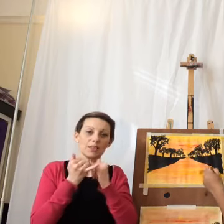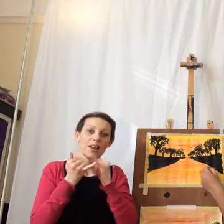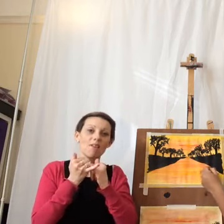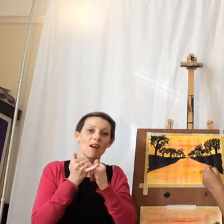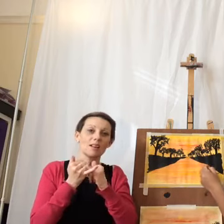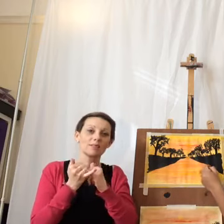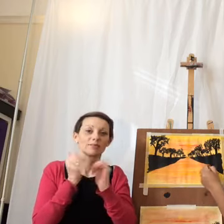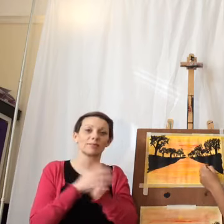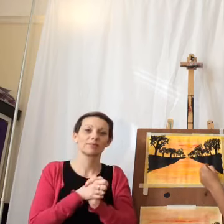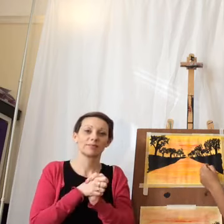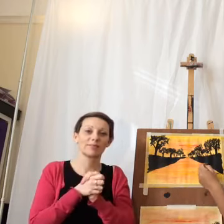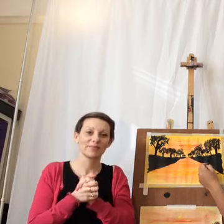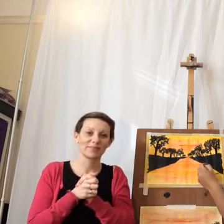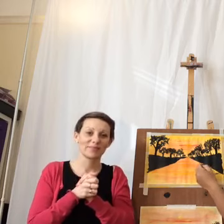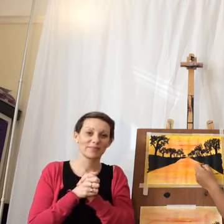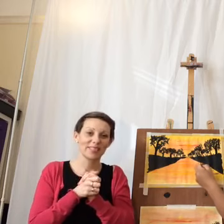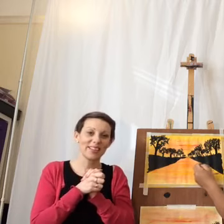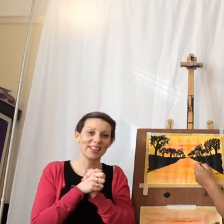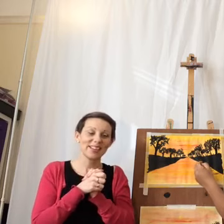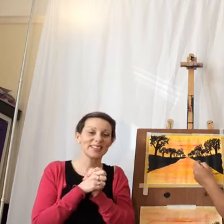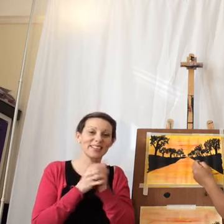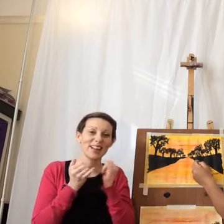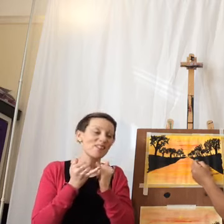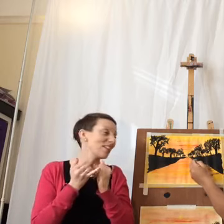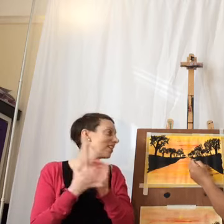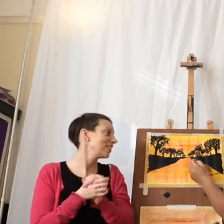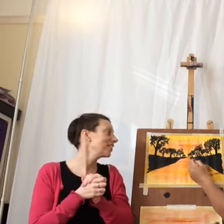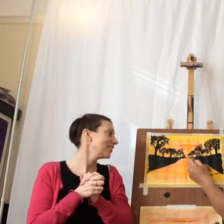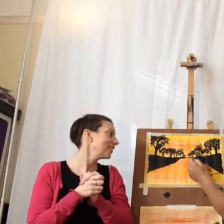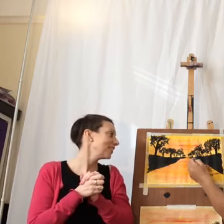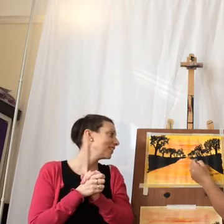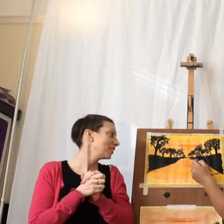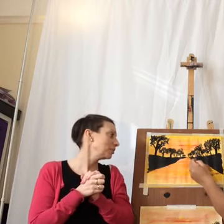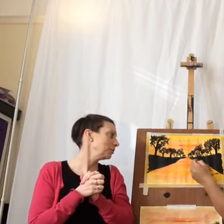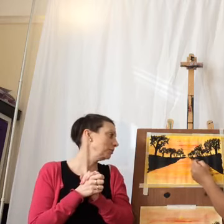Hello Sarah. Is that the bean? It is, Sarah.